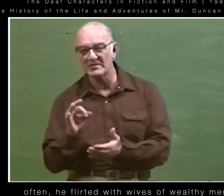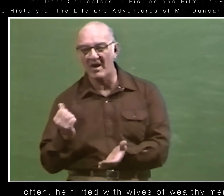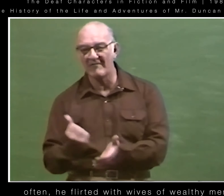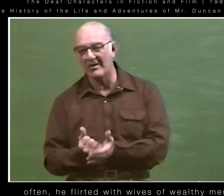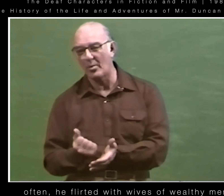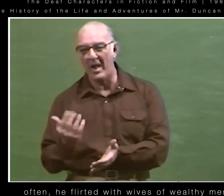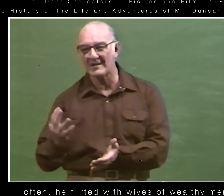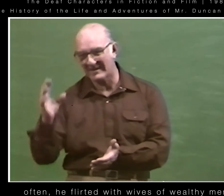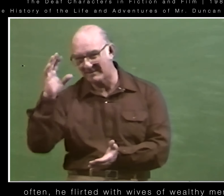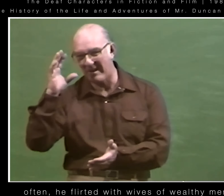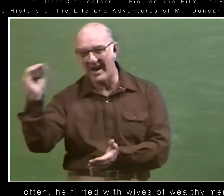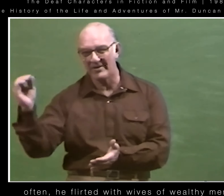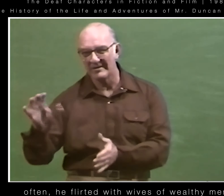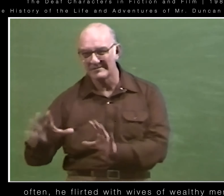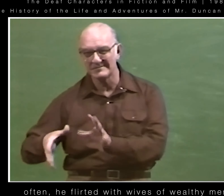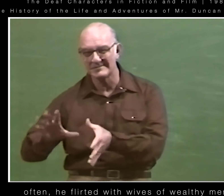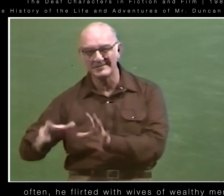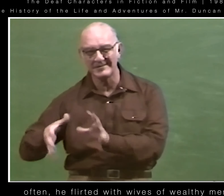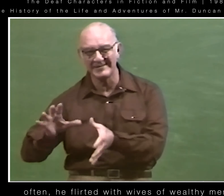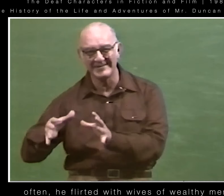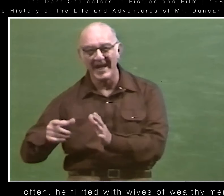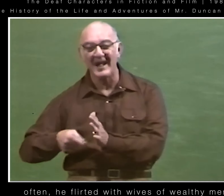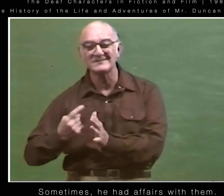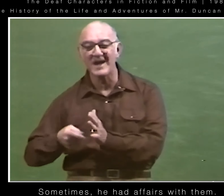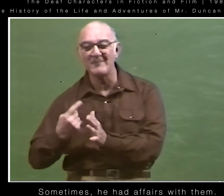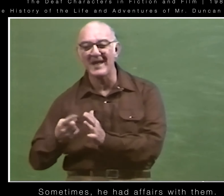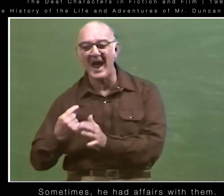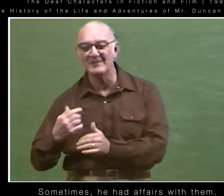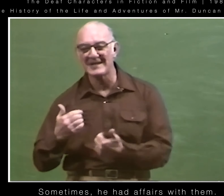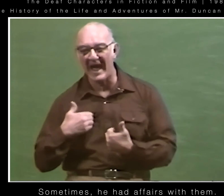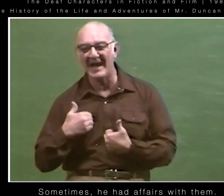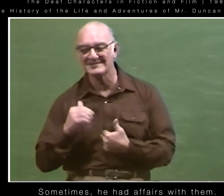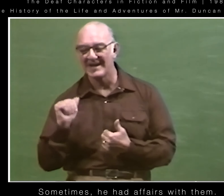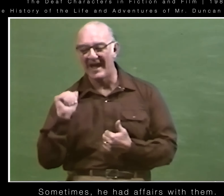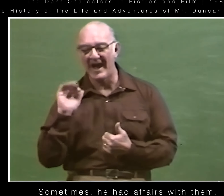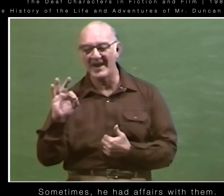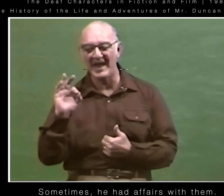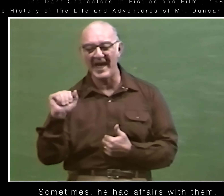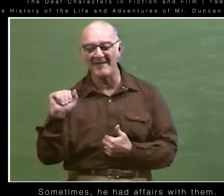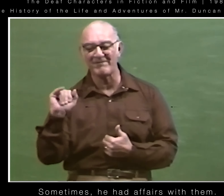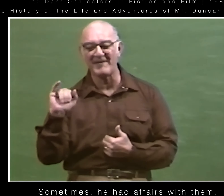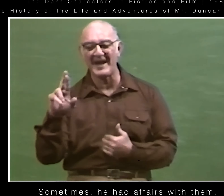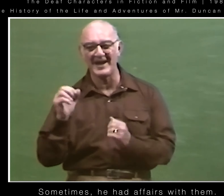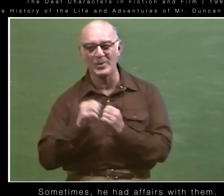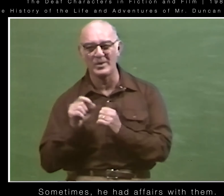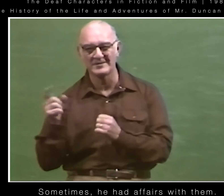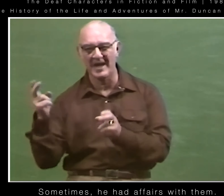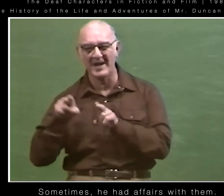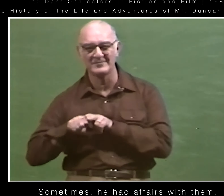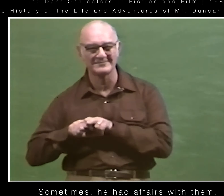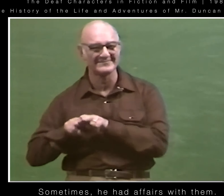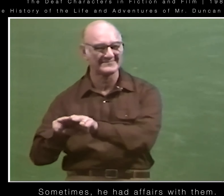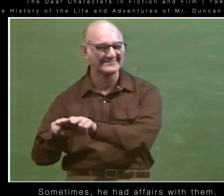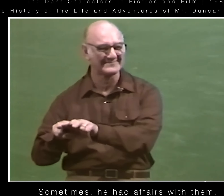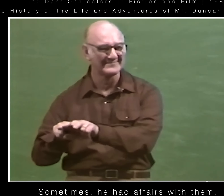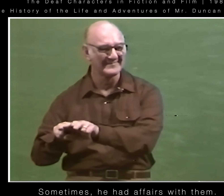of wealthy men. And sometimes has an affair with them.